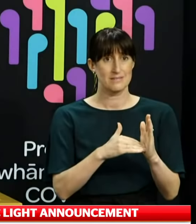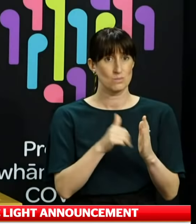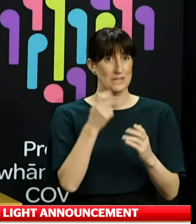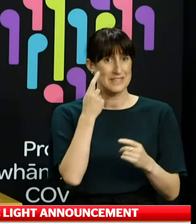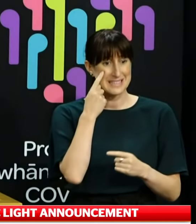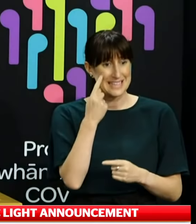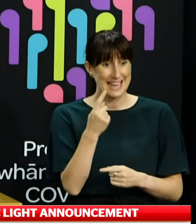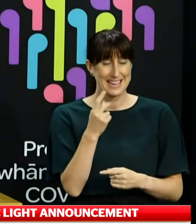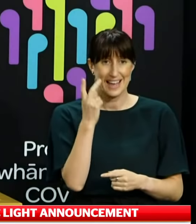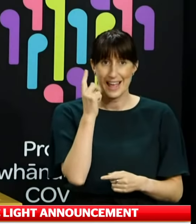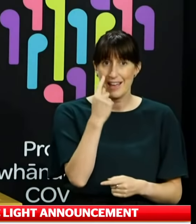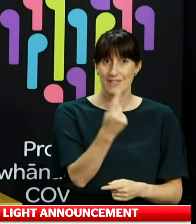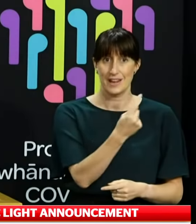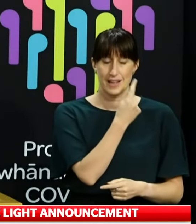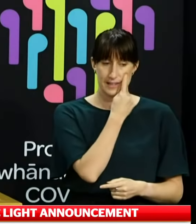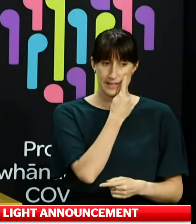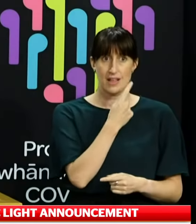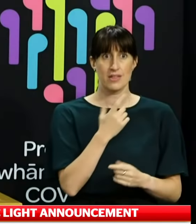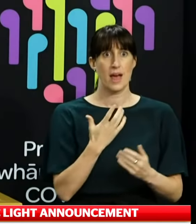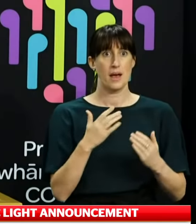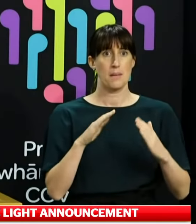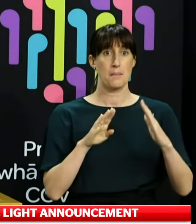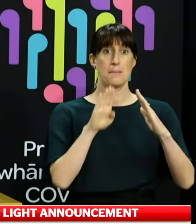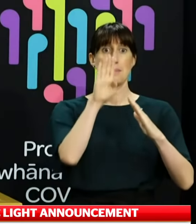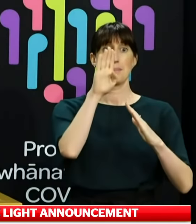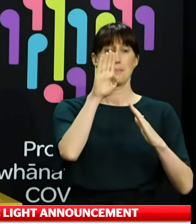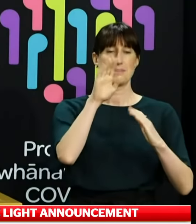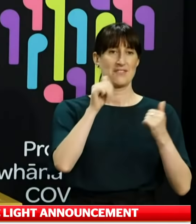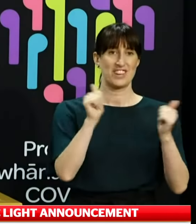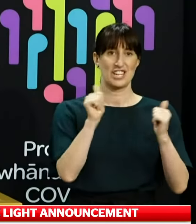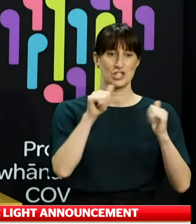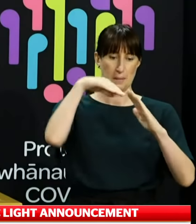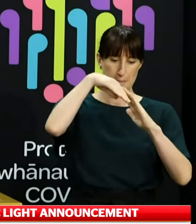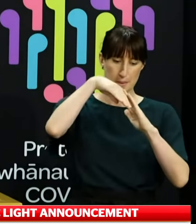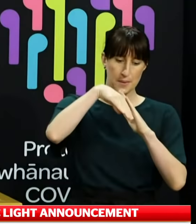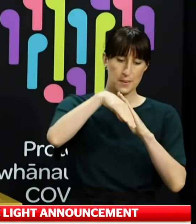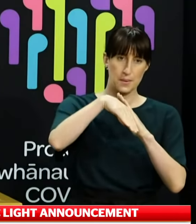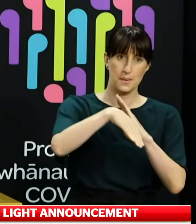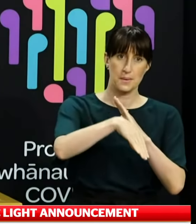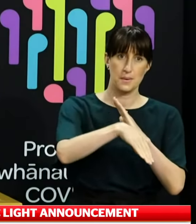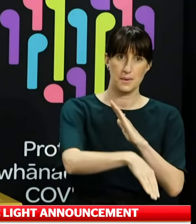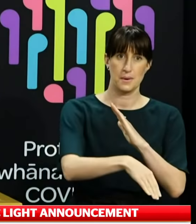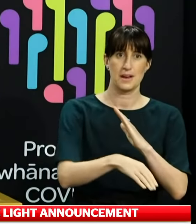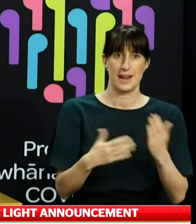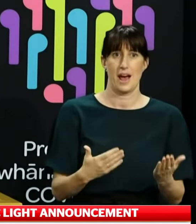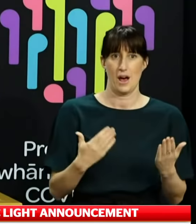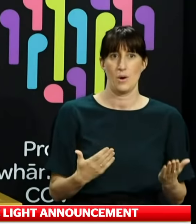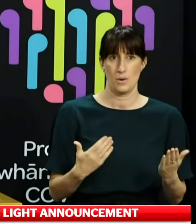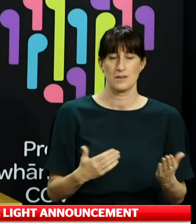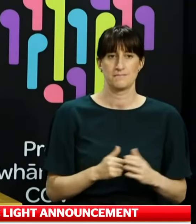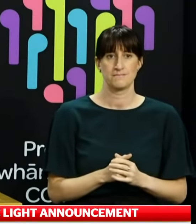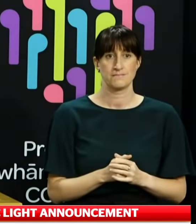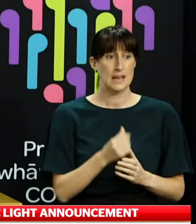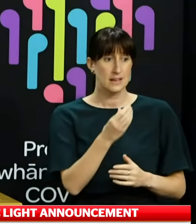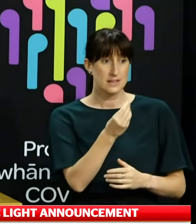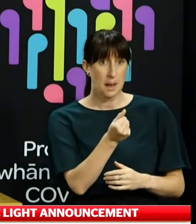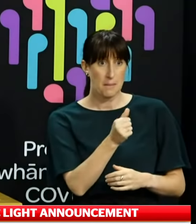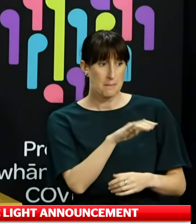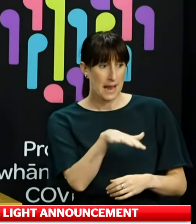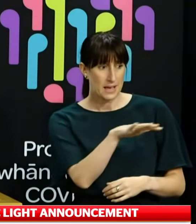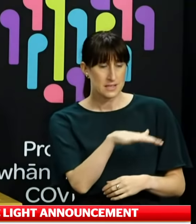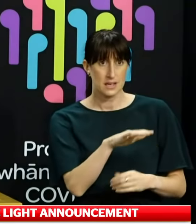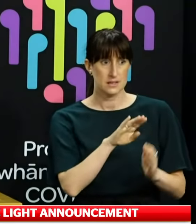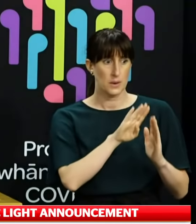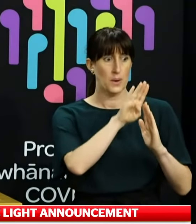have sustained mean that we're now coming off the peak and we're now well on the other side of it. In some places, the cases are falling off